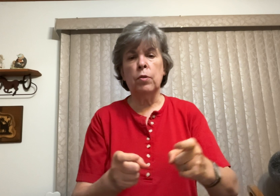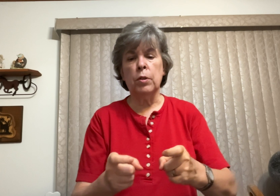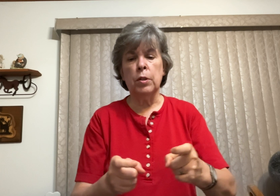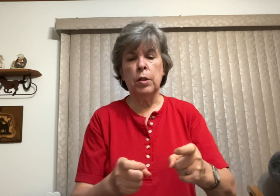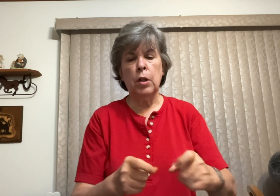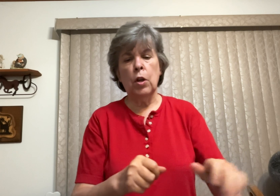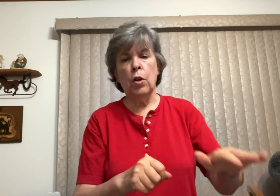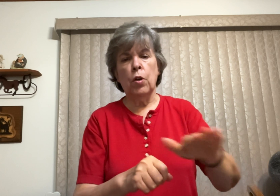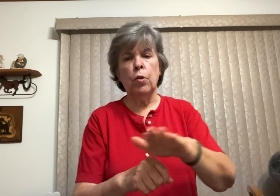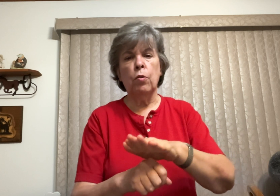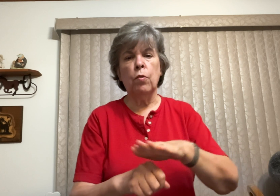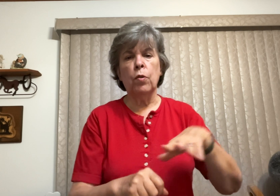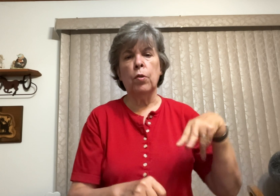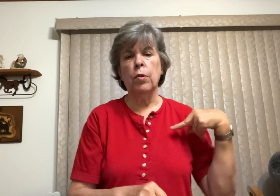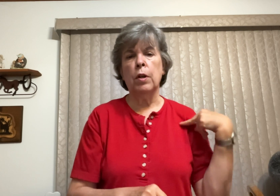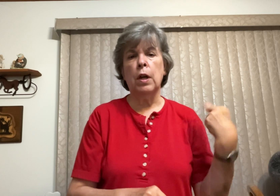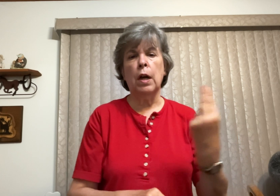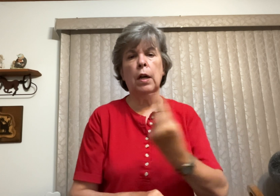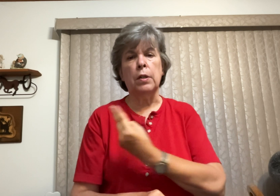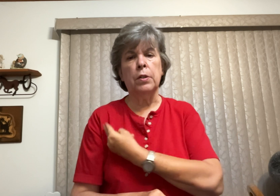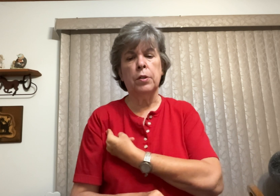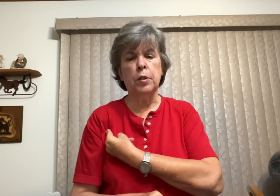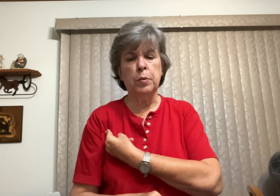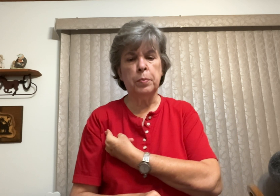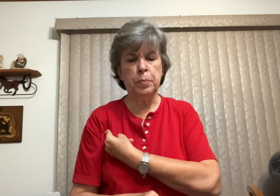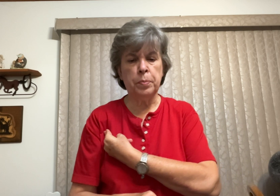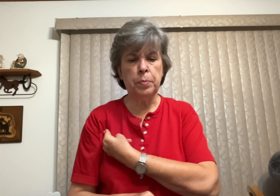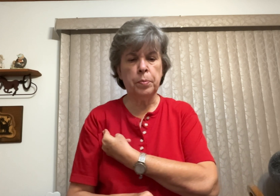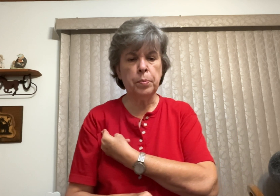sovereign over us.